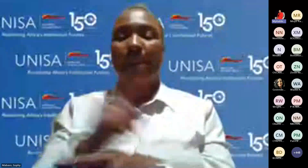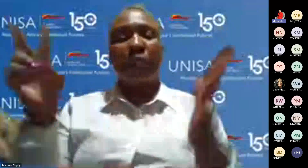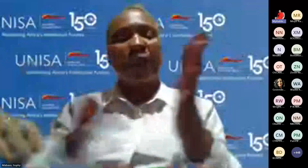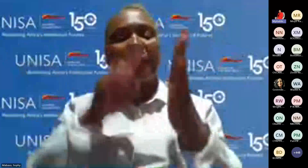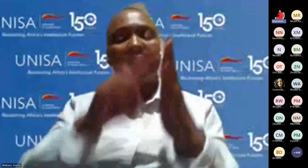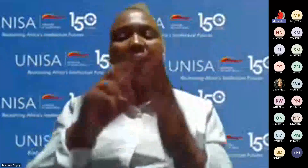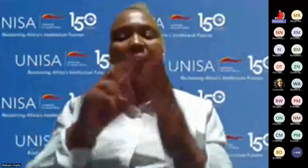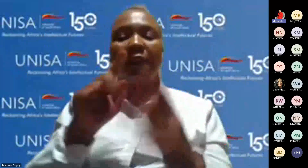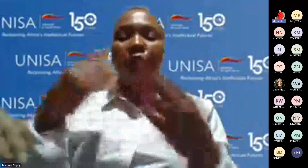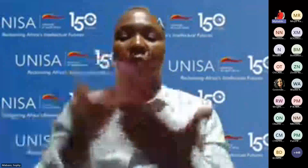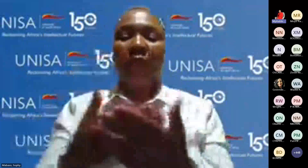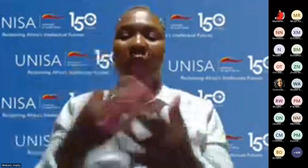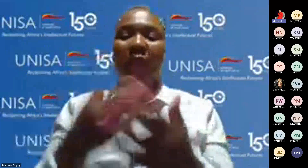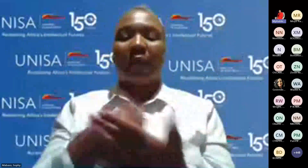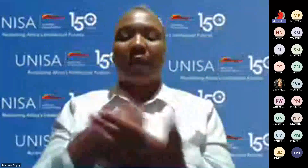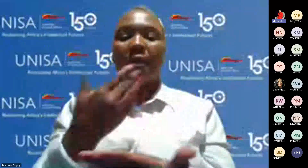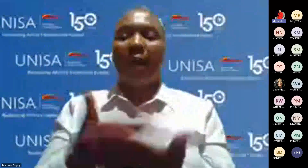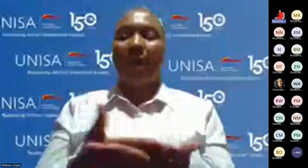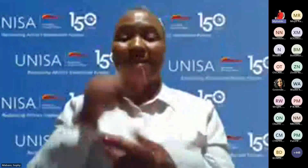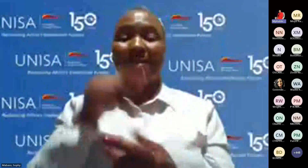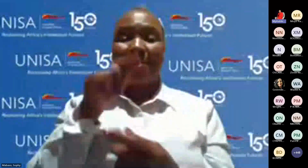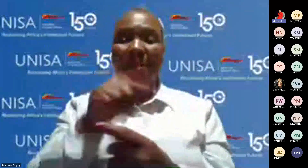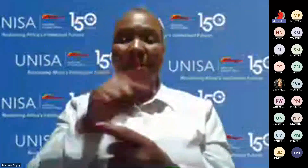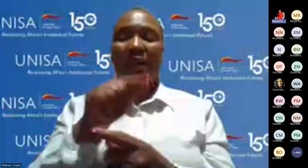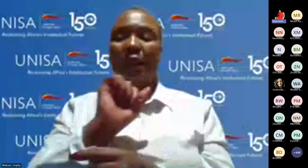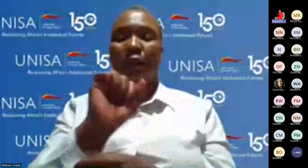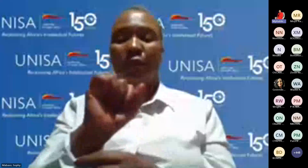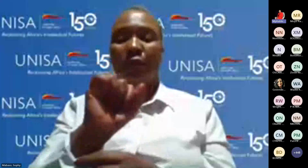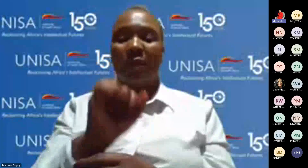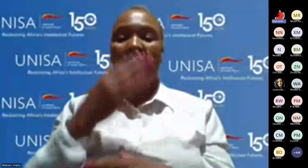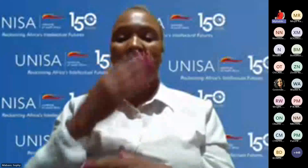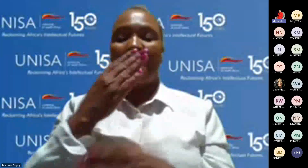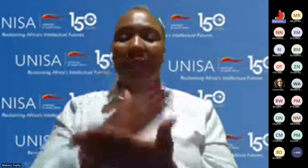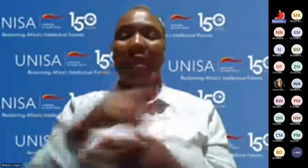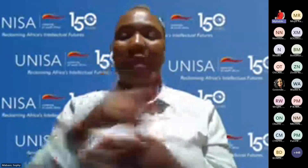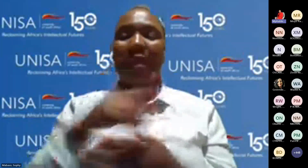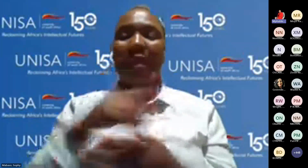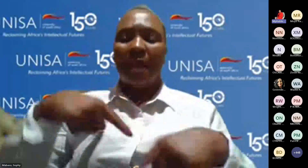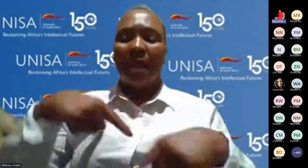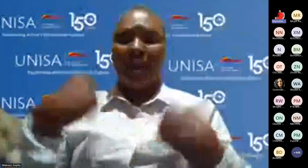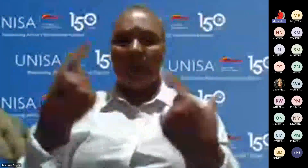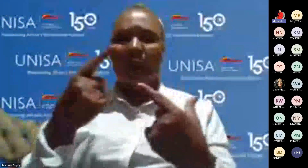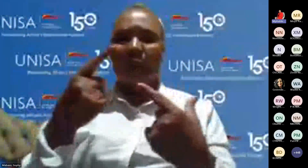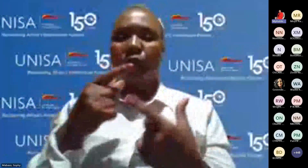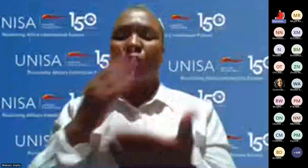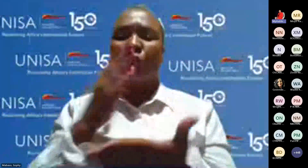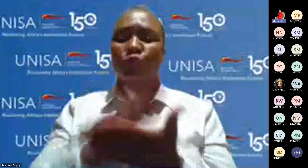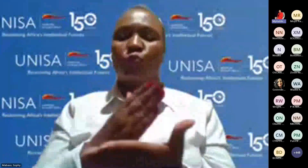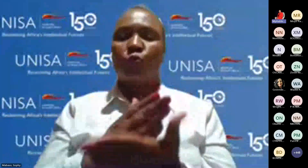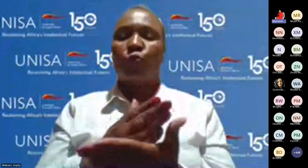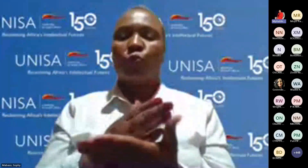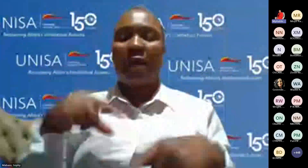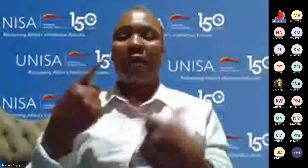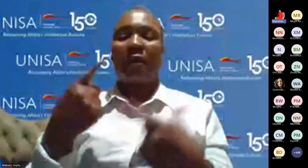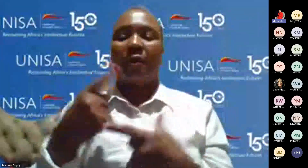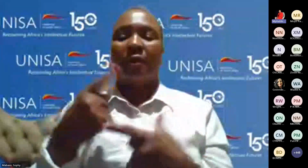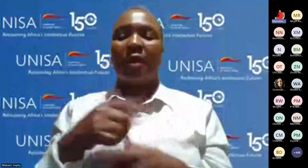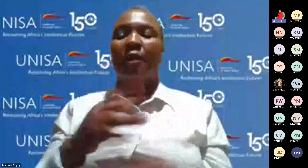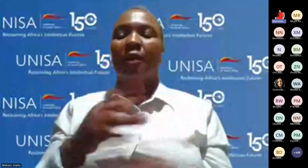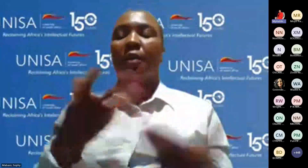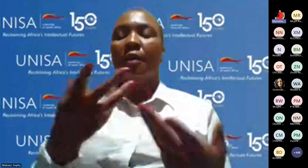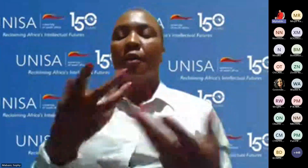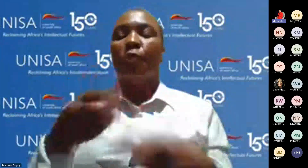you can apply it in real life situation, or in a case where now